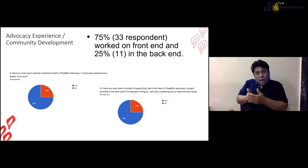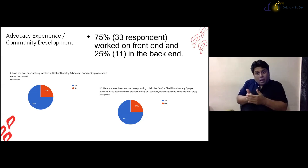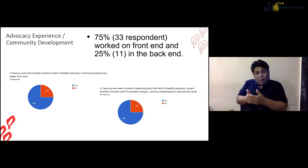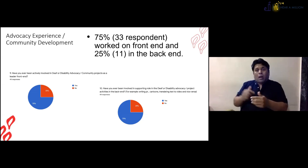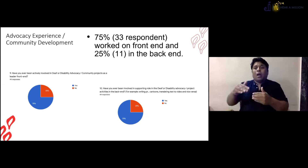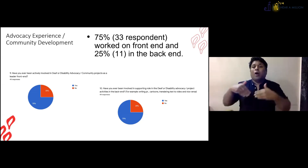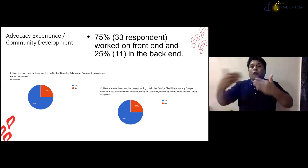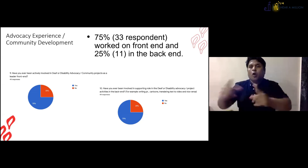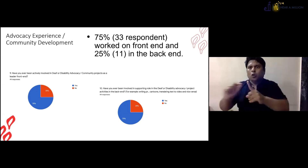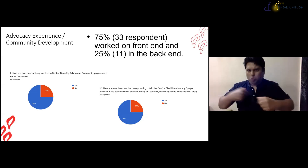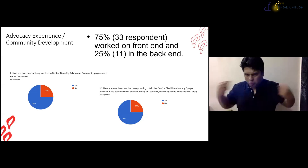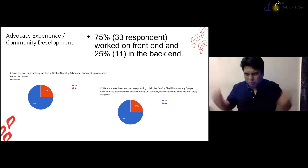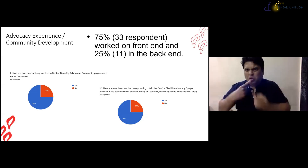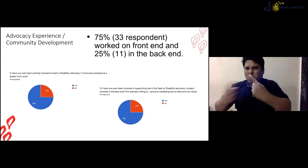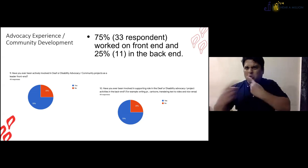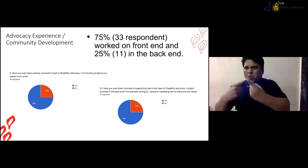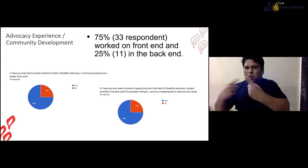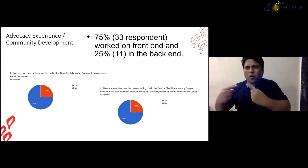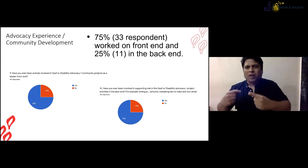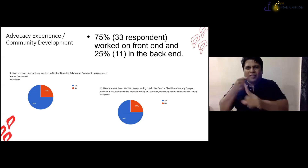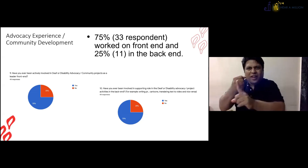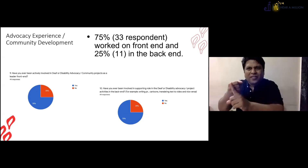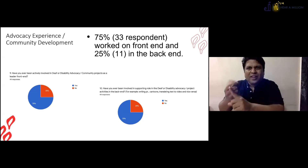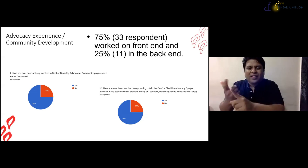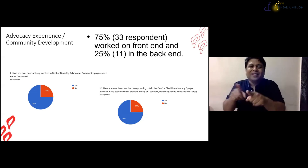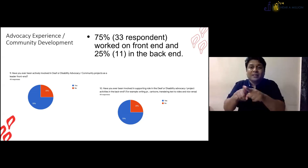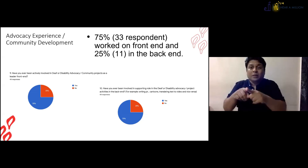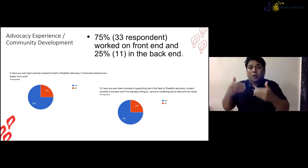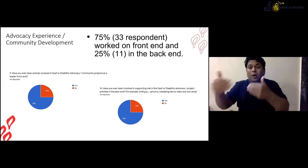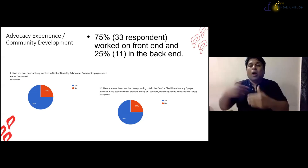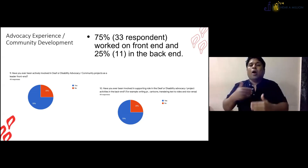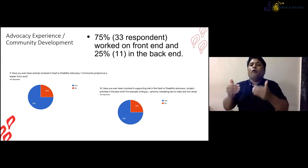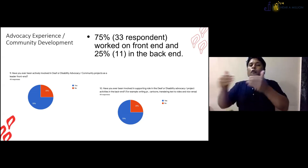from the back end or front end workers.